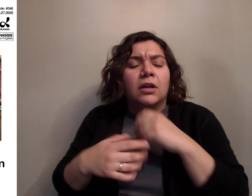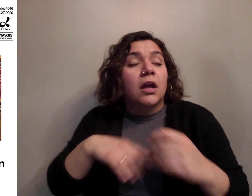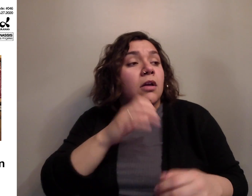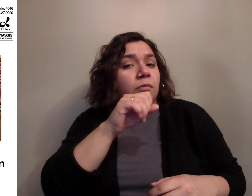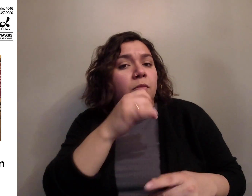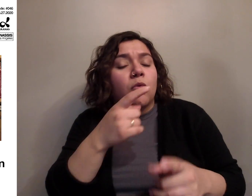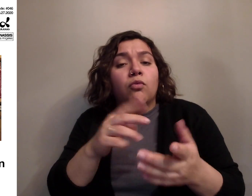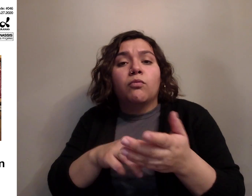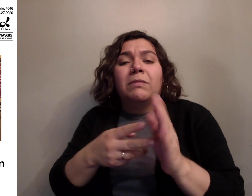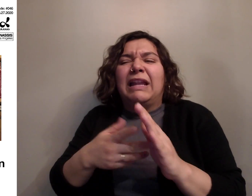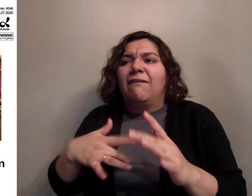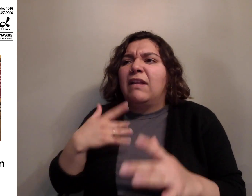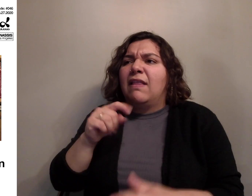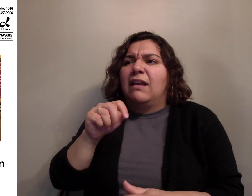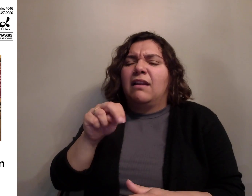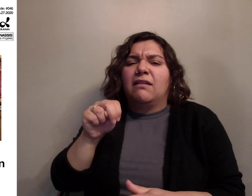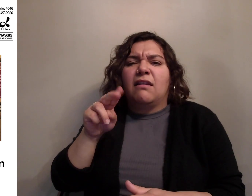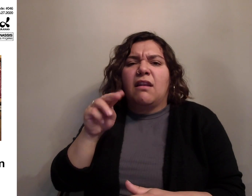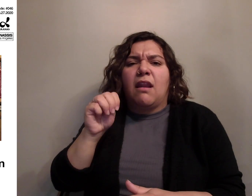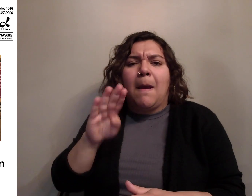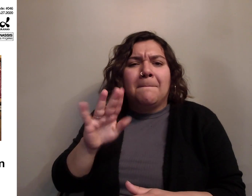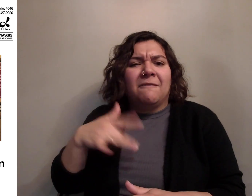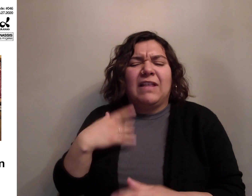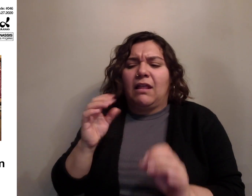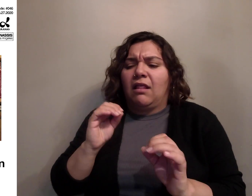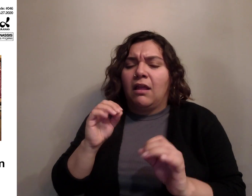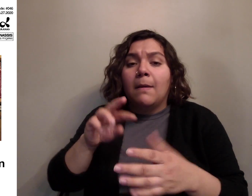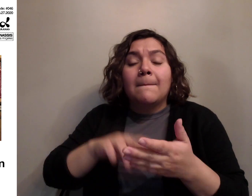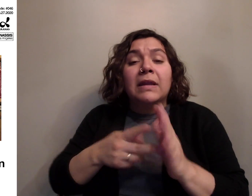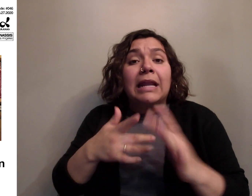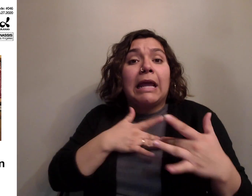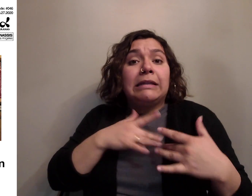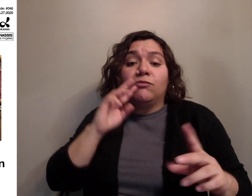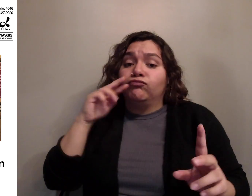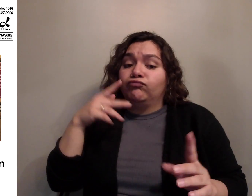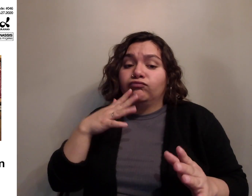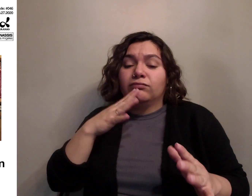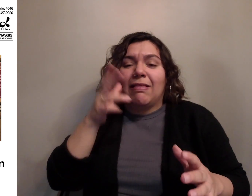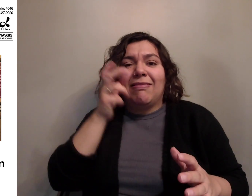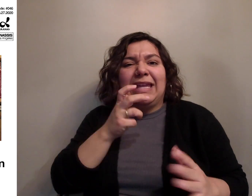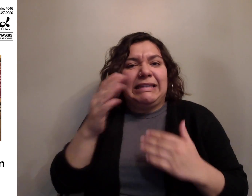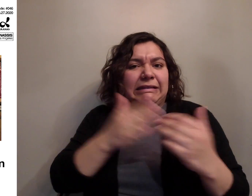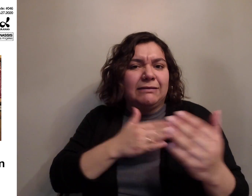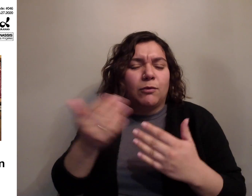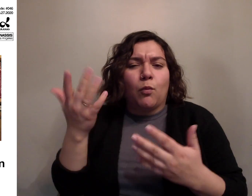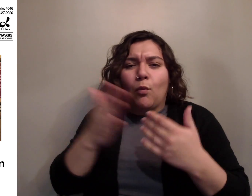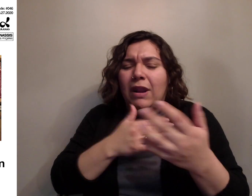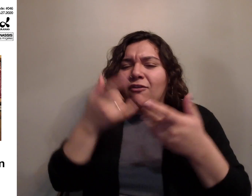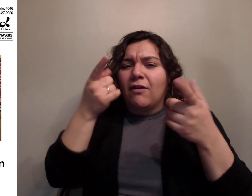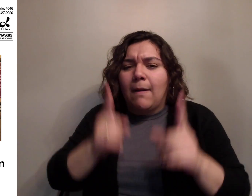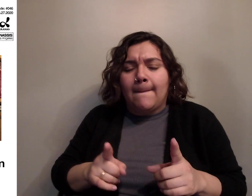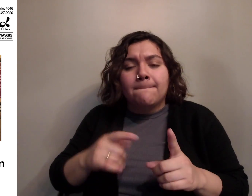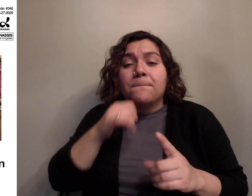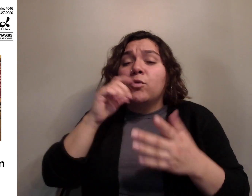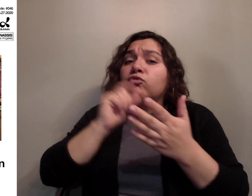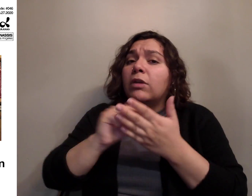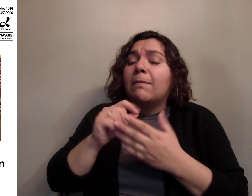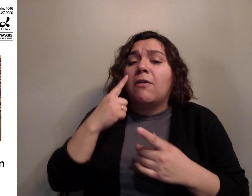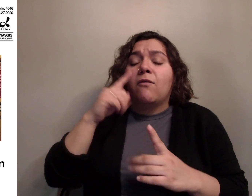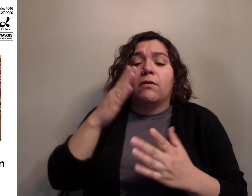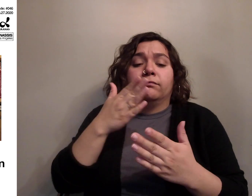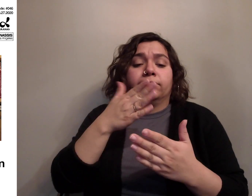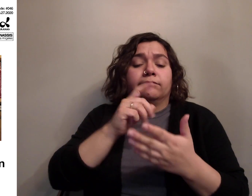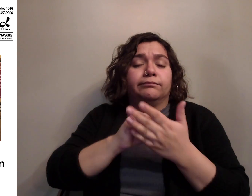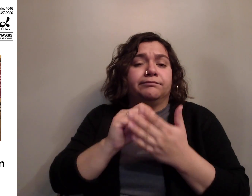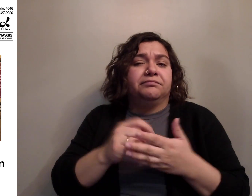just a shock and the kind of numbness. But it's music that I turn to under any circumstances, and that's sort of what I was writing